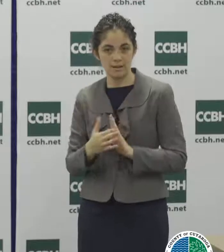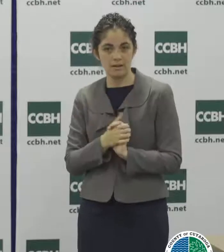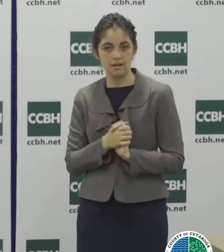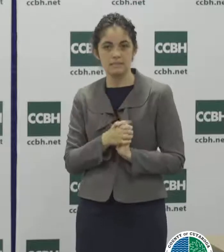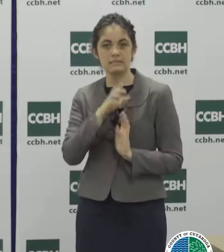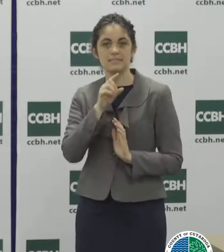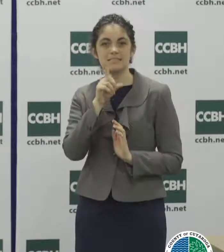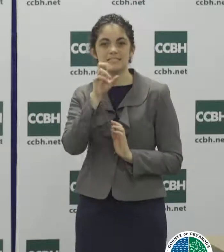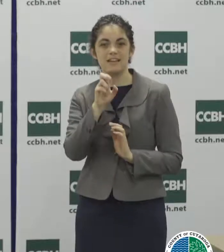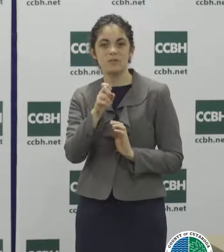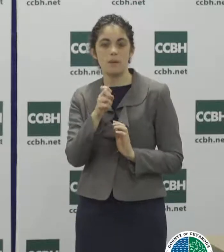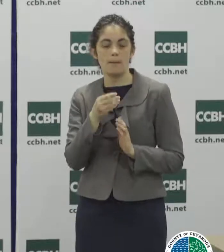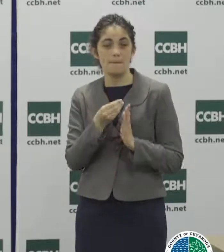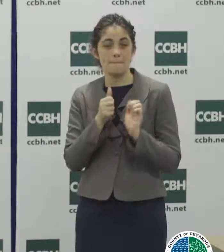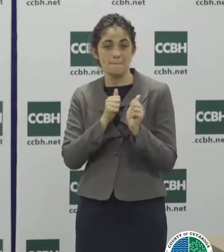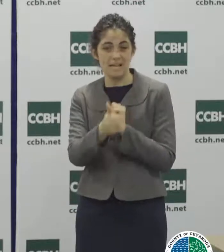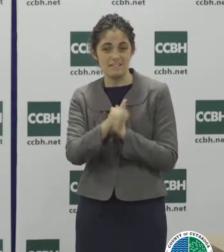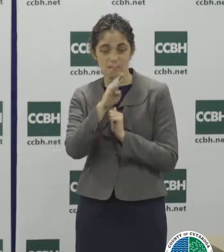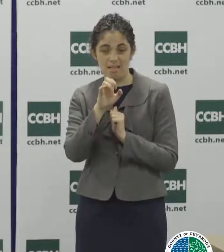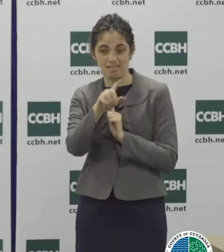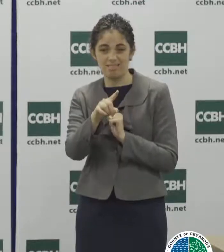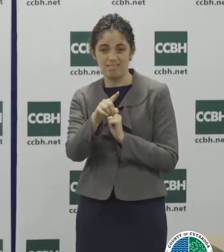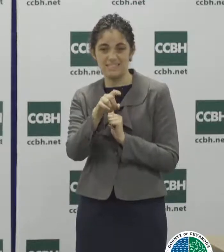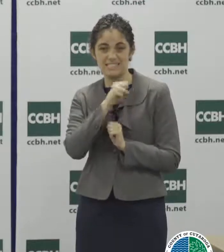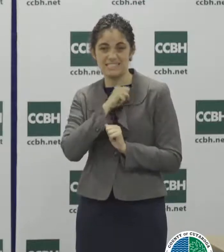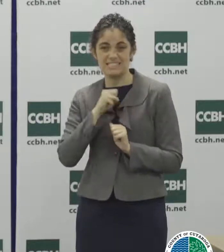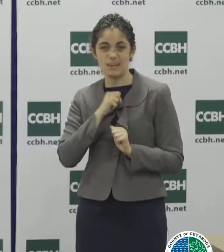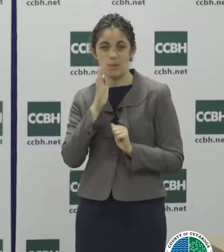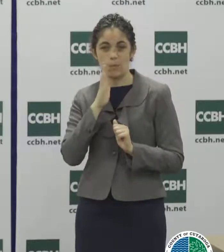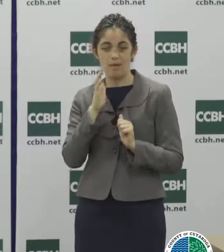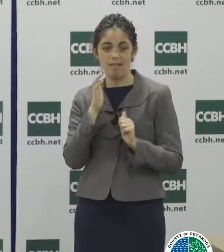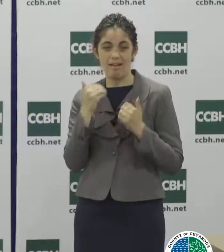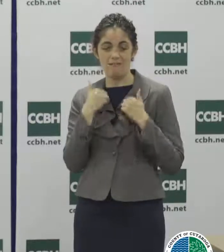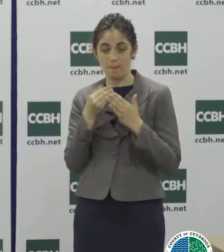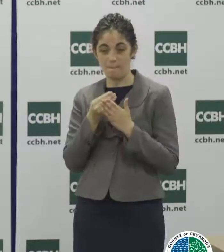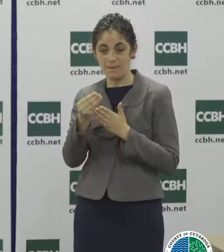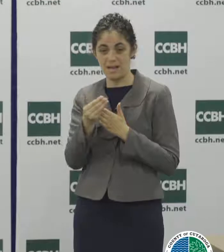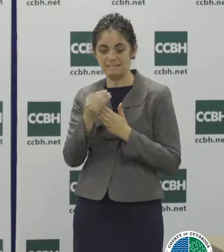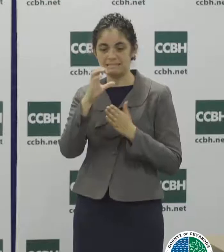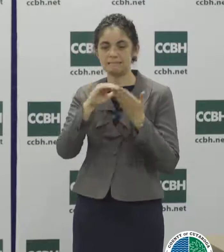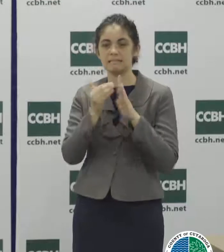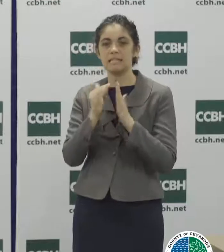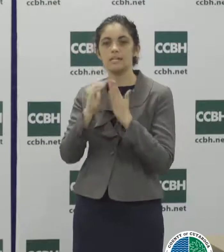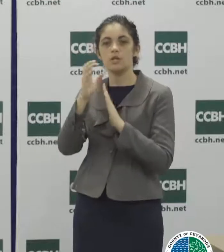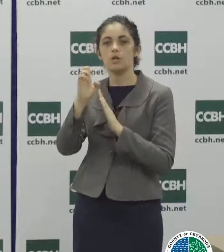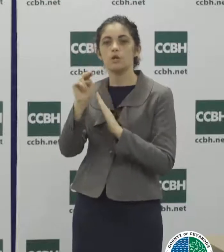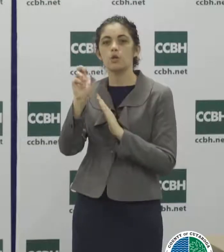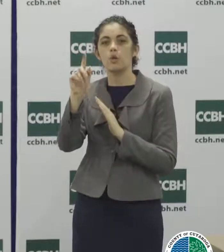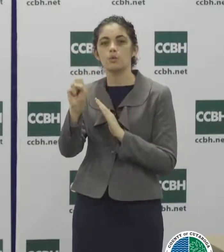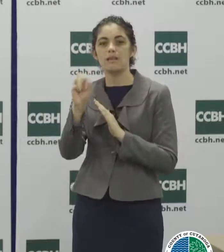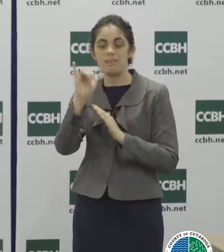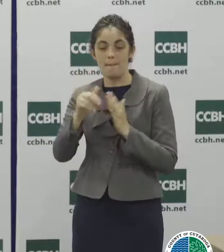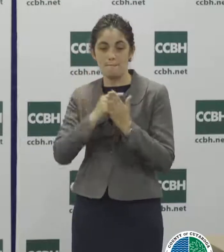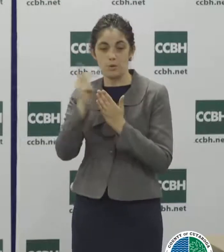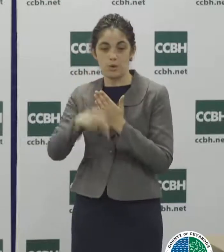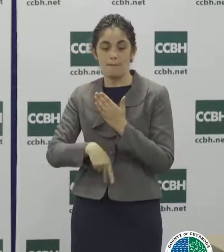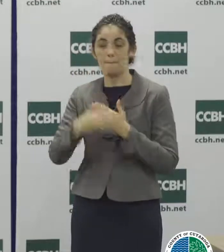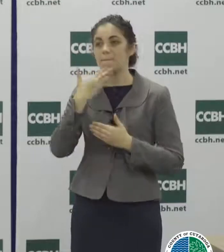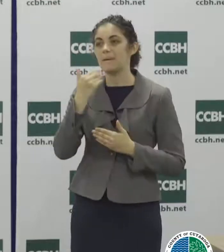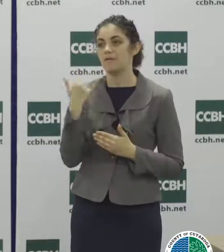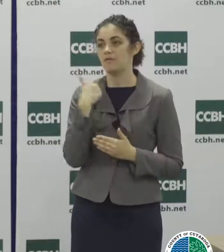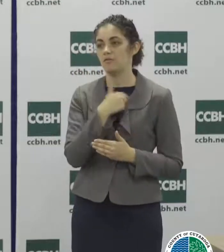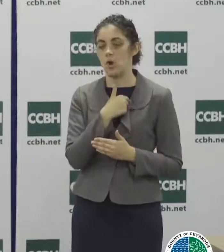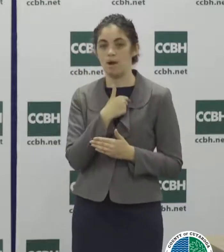Dave was able to pass a bill in the State House that enhanced our ability to purchase city notes, which makes the program even better